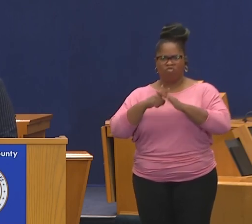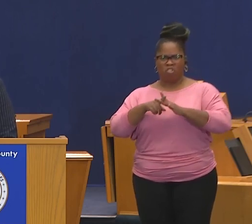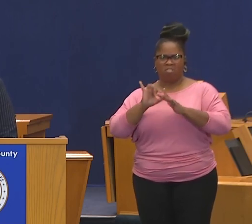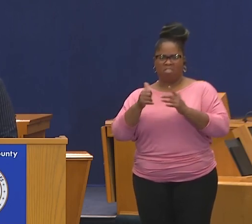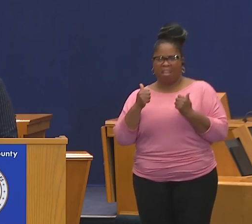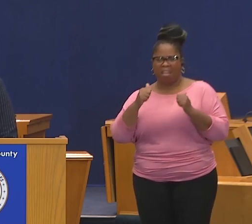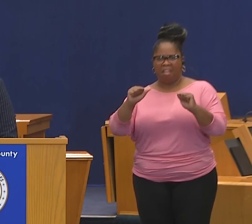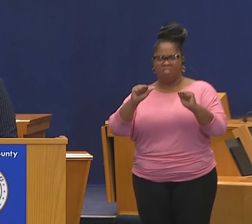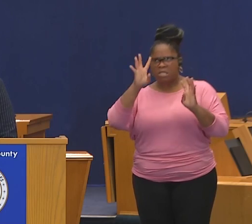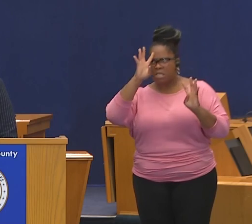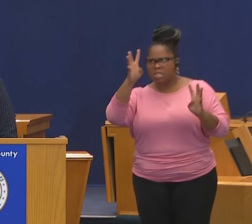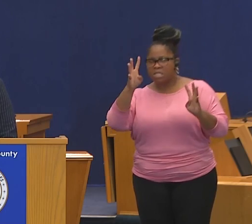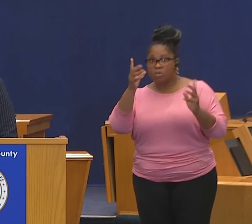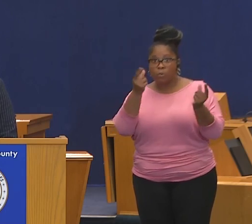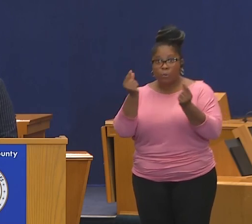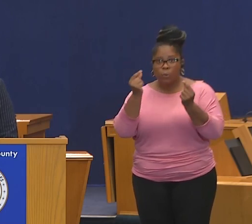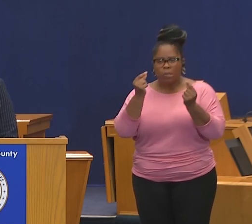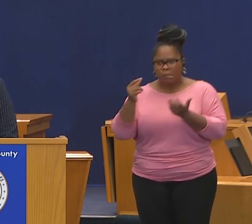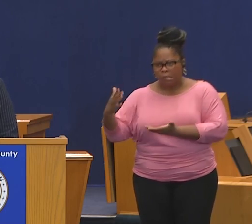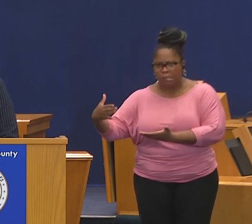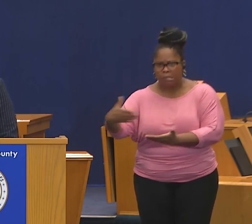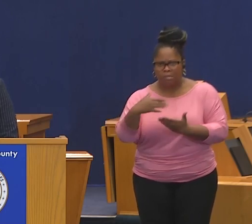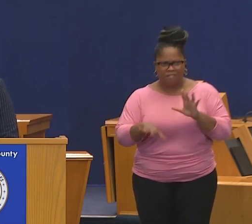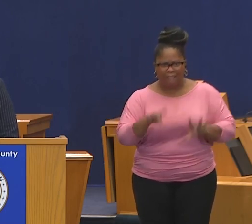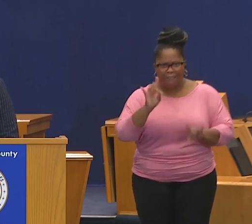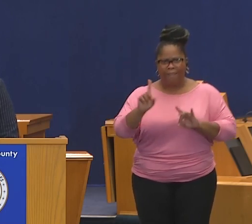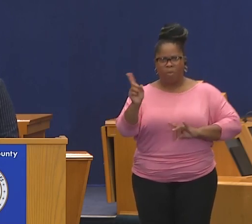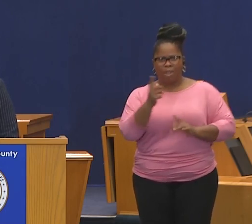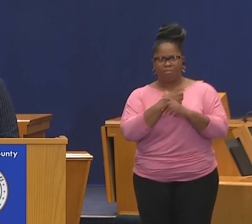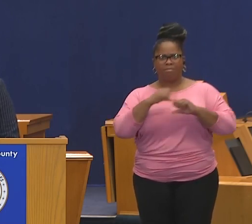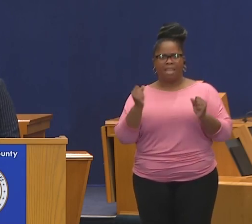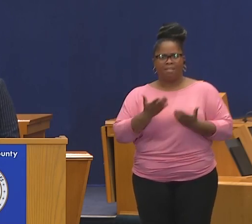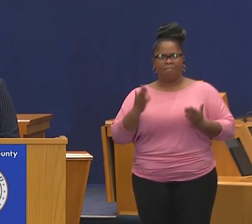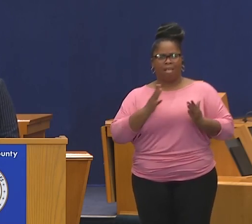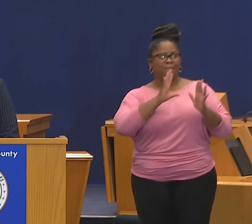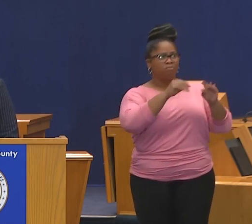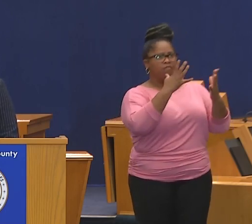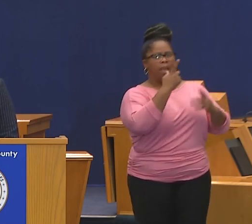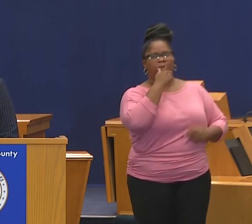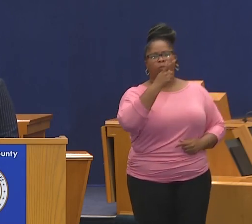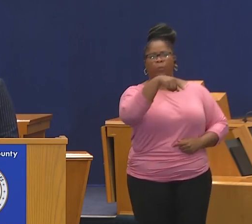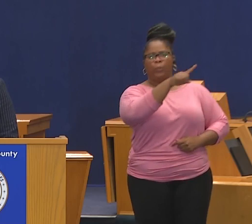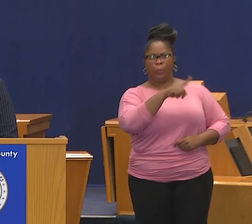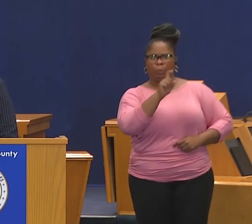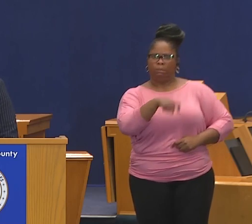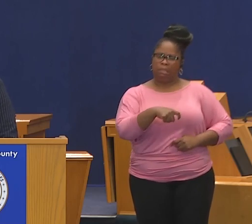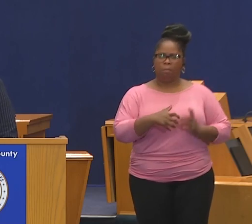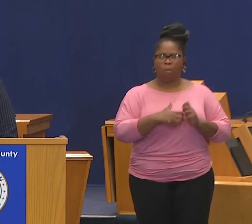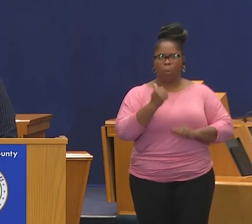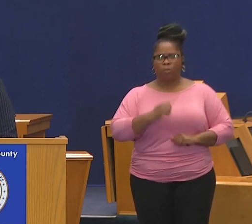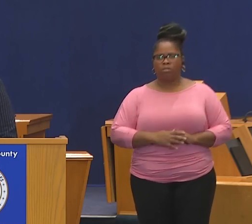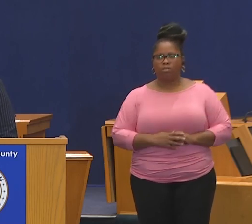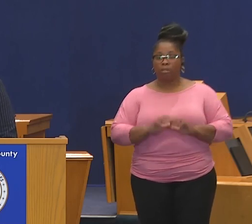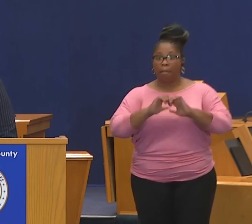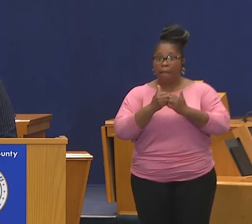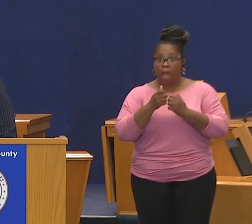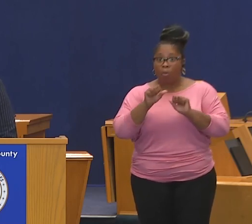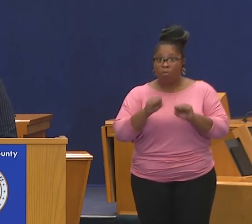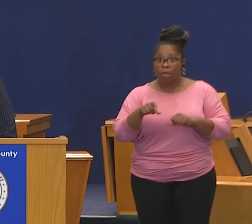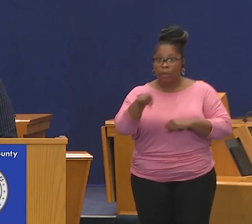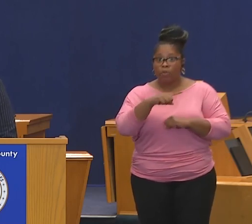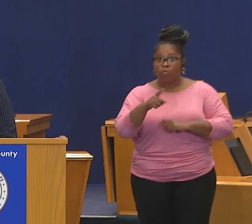to find and distribute safety supplies for those who truly do need it most. To find out how you can donate and